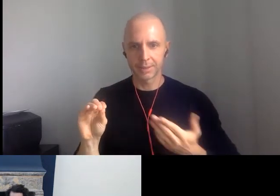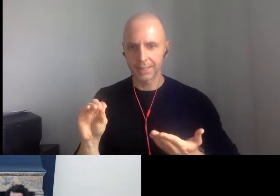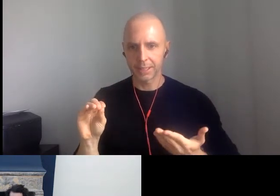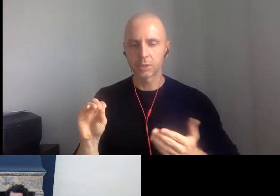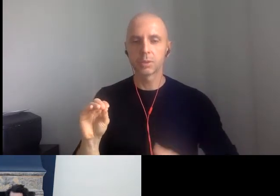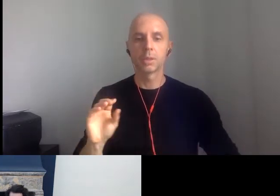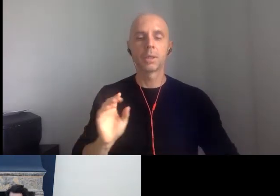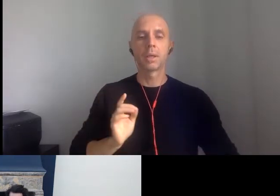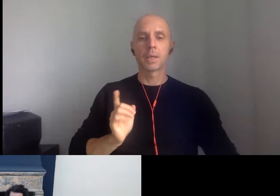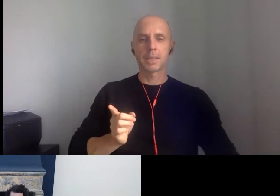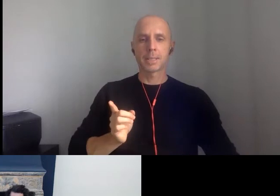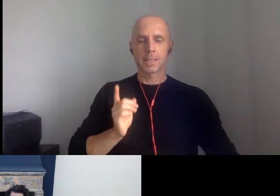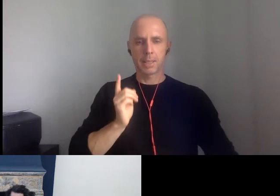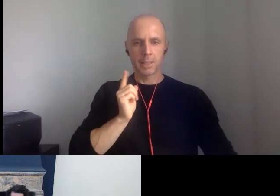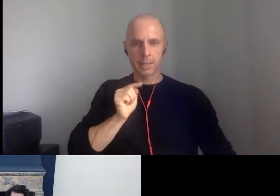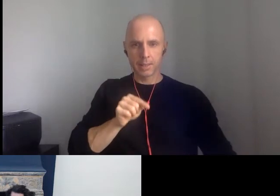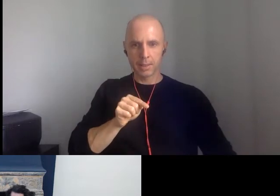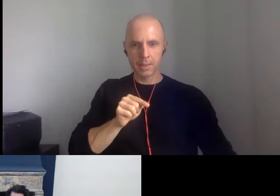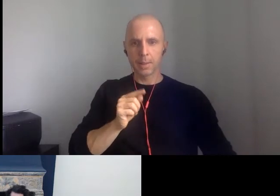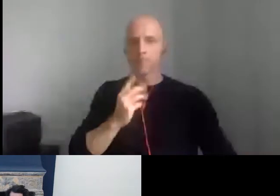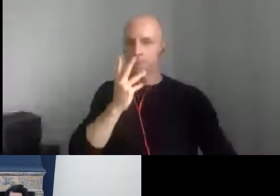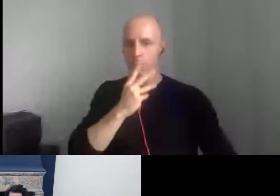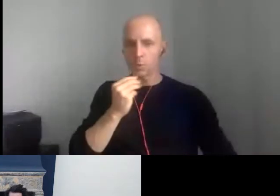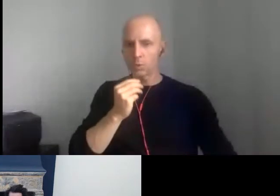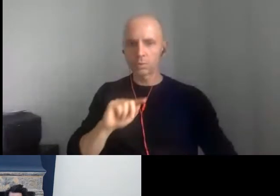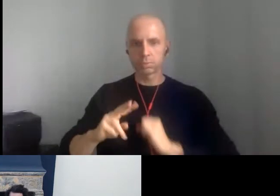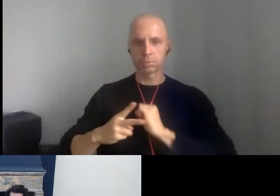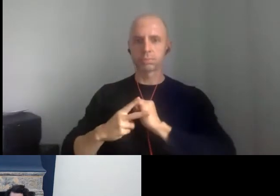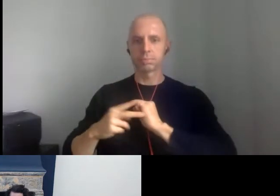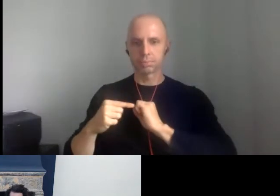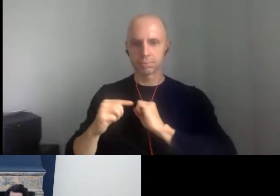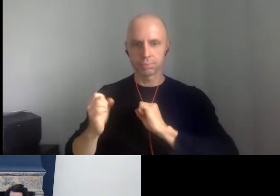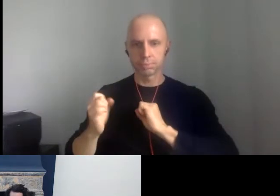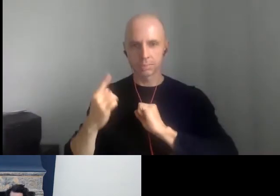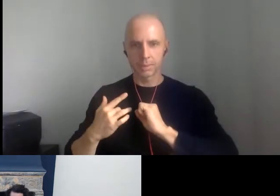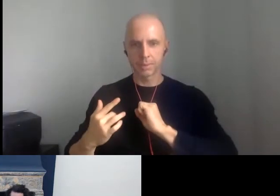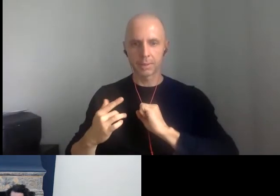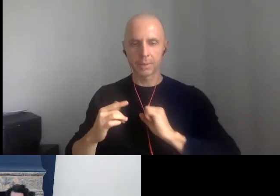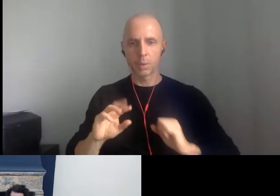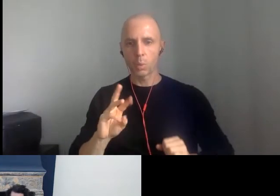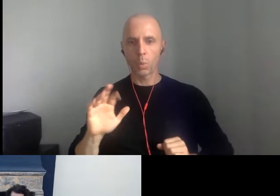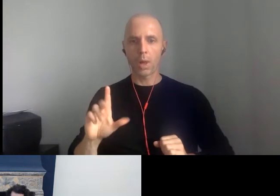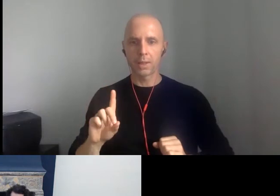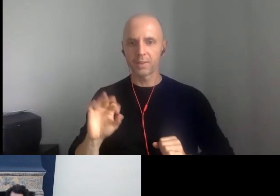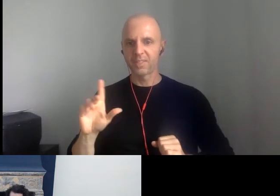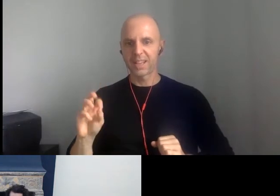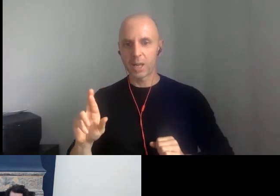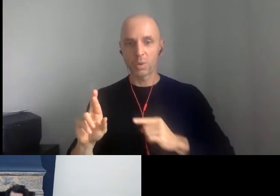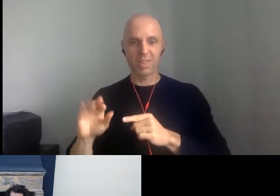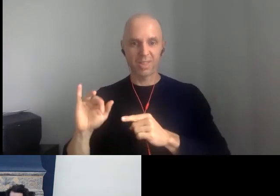to create and conserve these beautiful habitats. We now have around 20 acres of wildflower meadow at the castle.